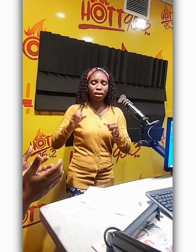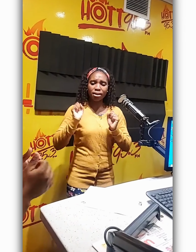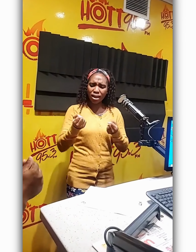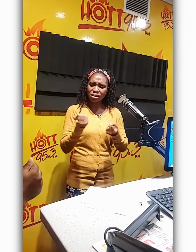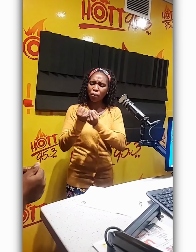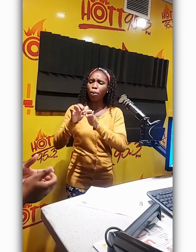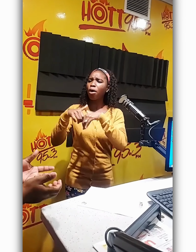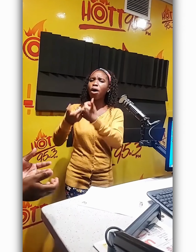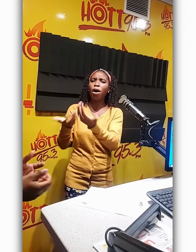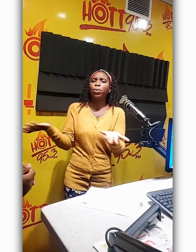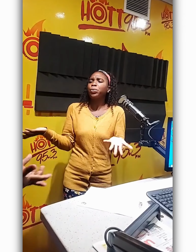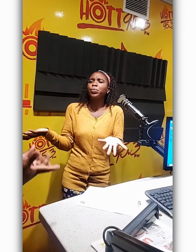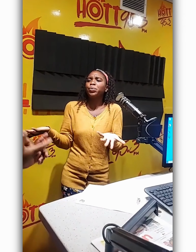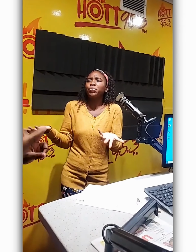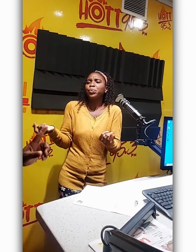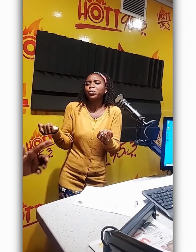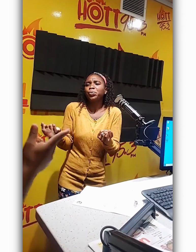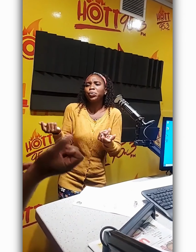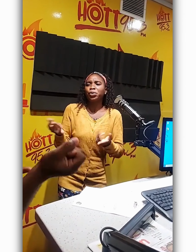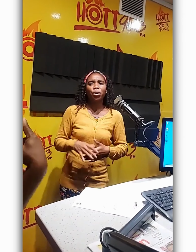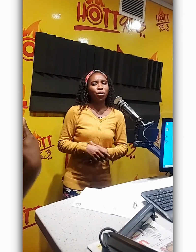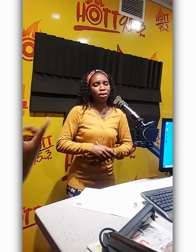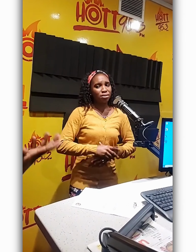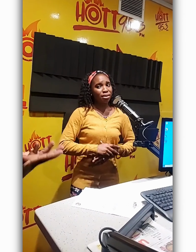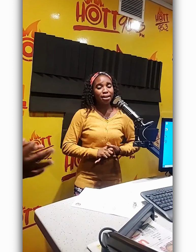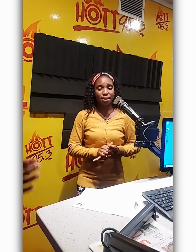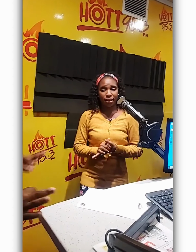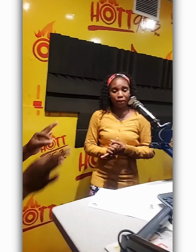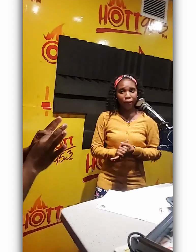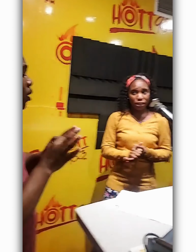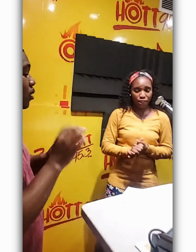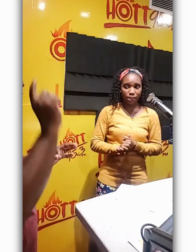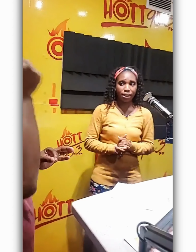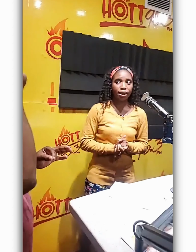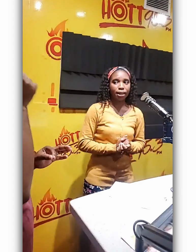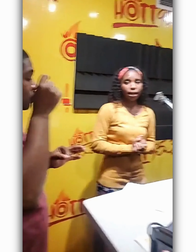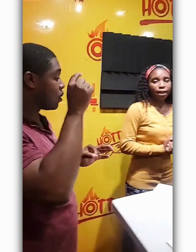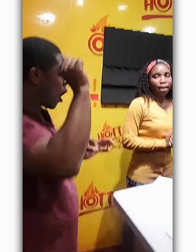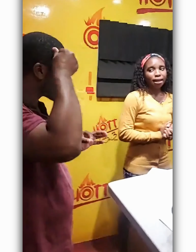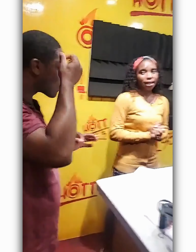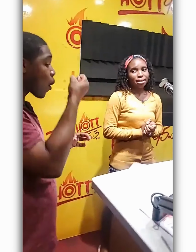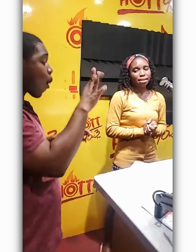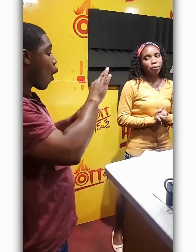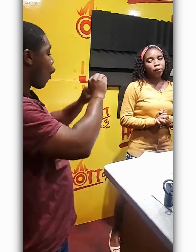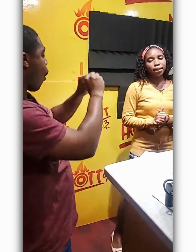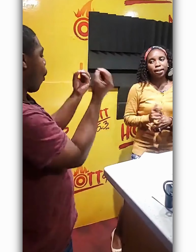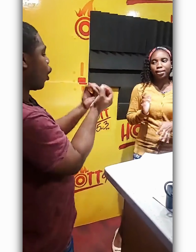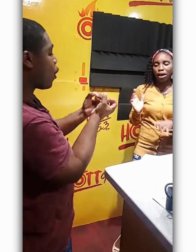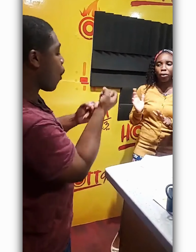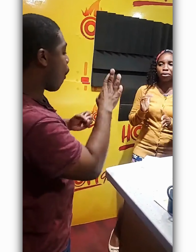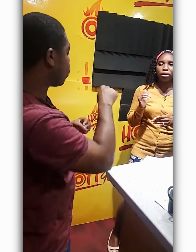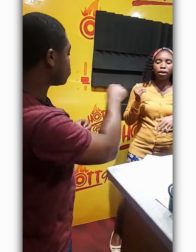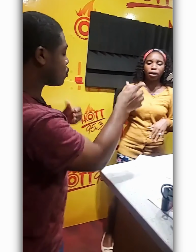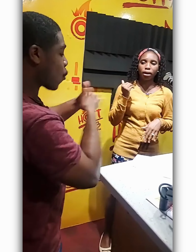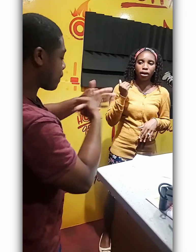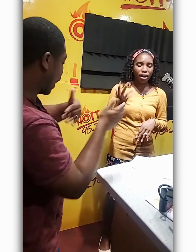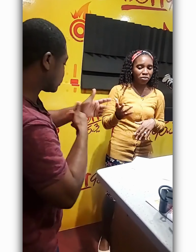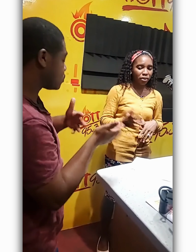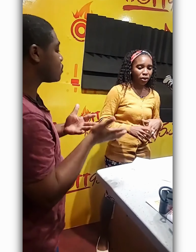or corporate Barbados, wherever it comes from. Okay, so that is a good question. Thank you. It's important that whether a government